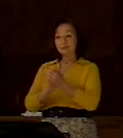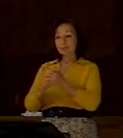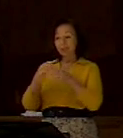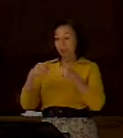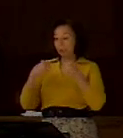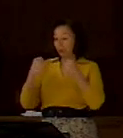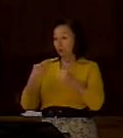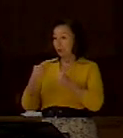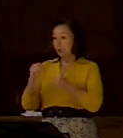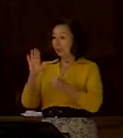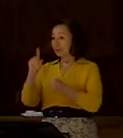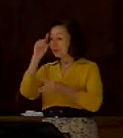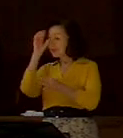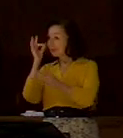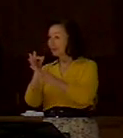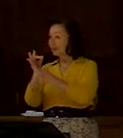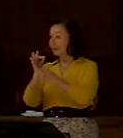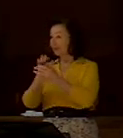in his faith